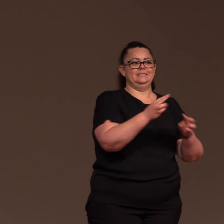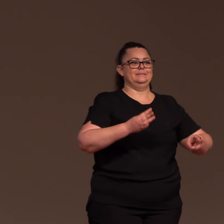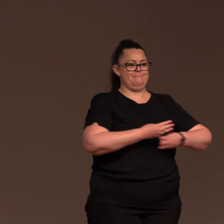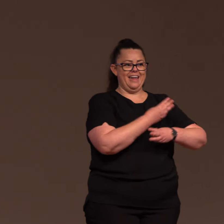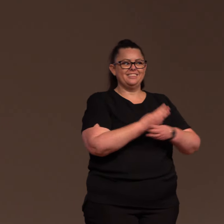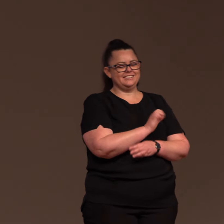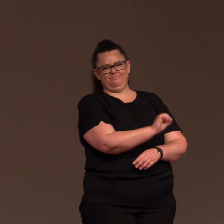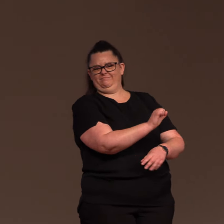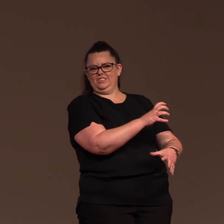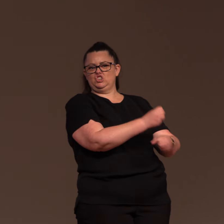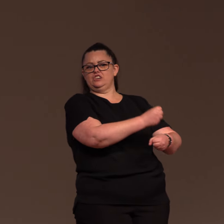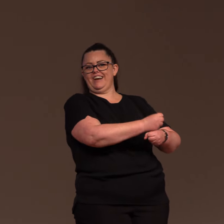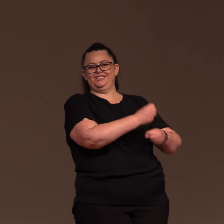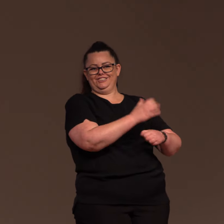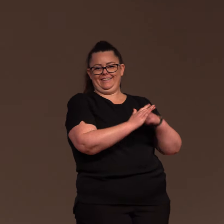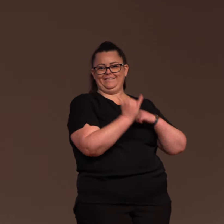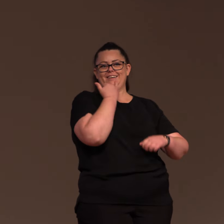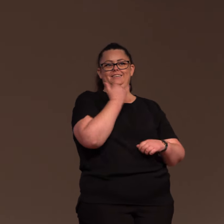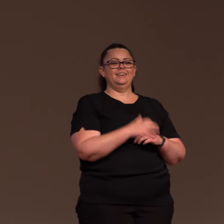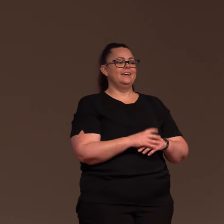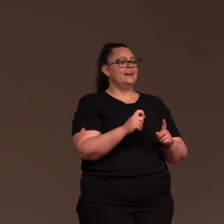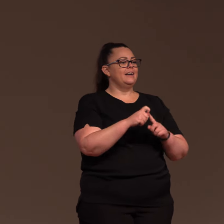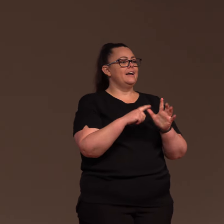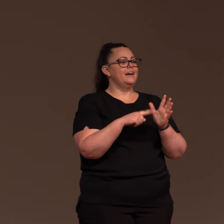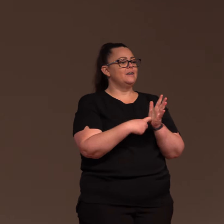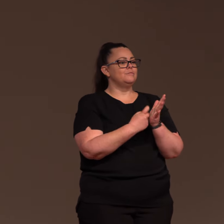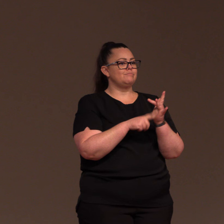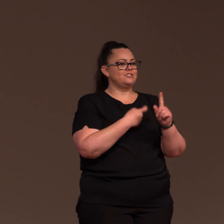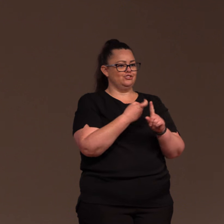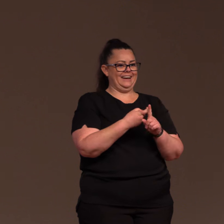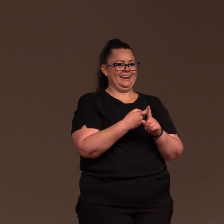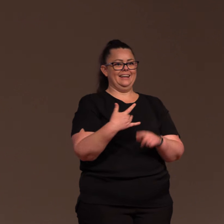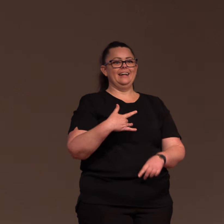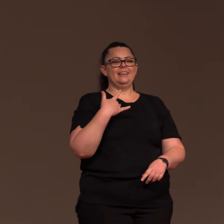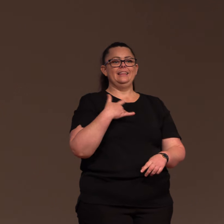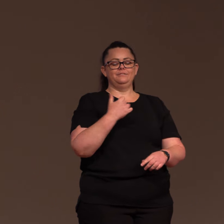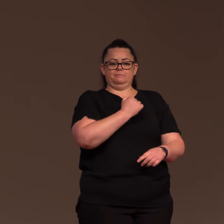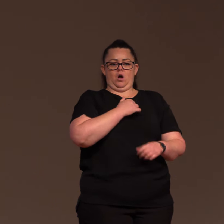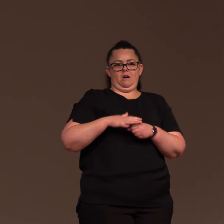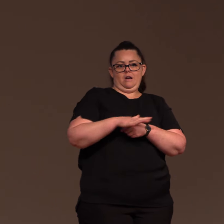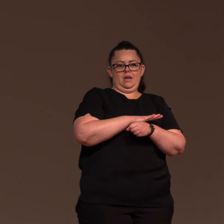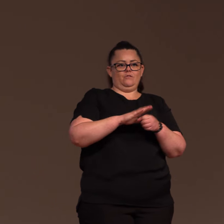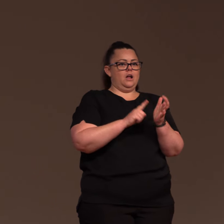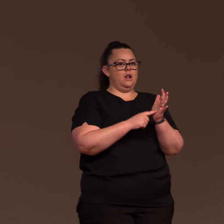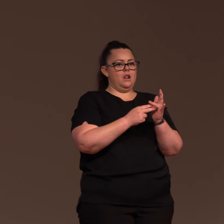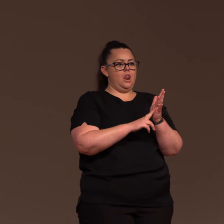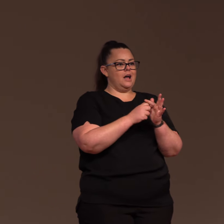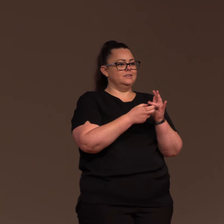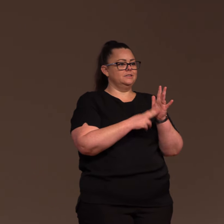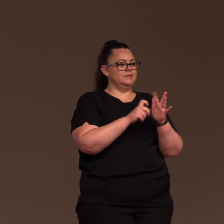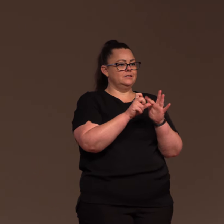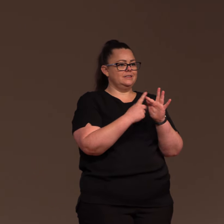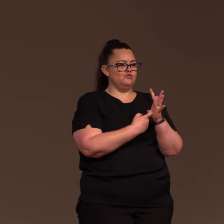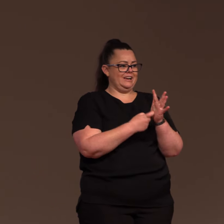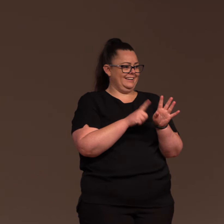And a special call out to Patrick Askander, who lives in my electorate of Londonderry and achieved Equal First in Maths Standard